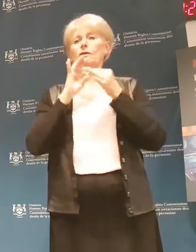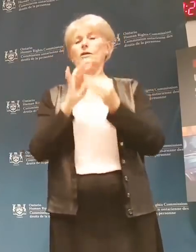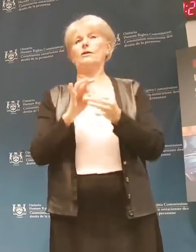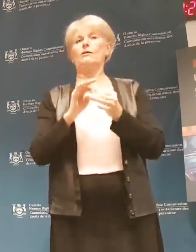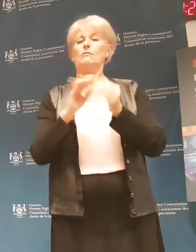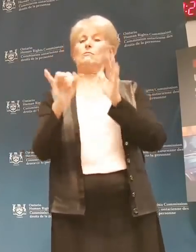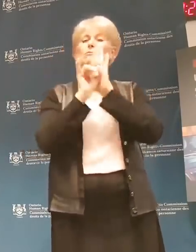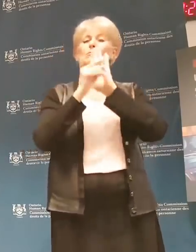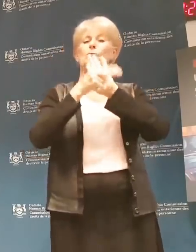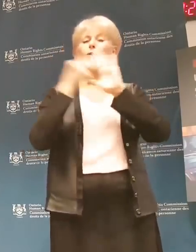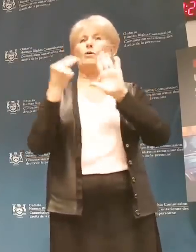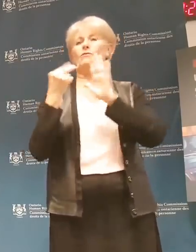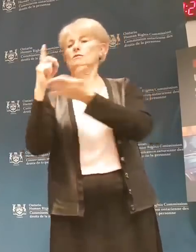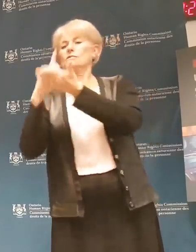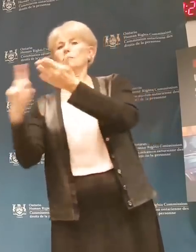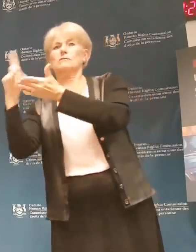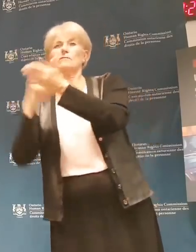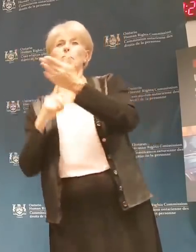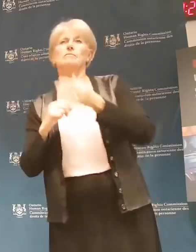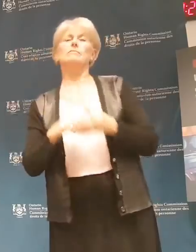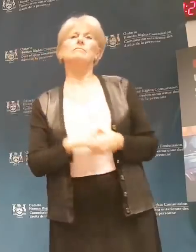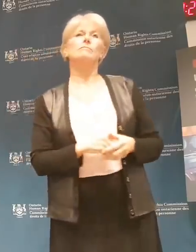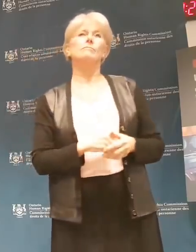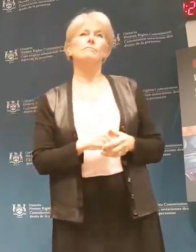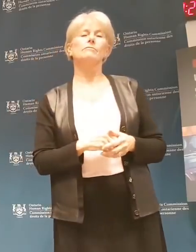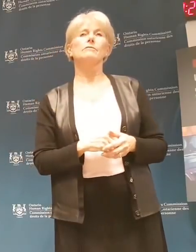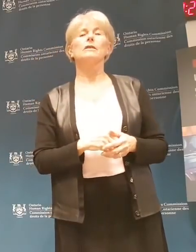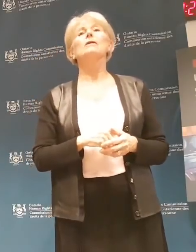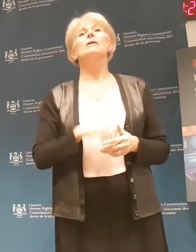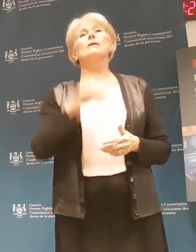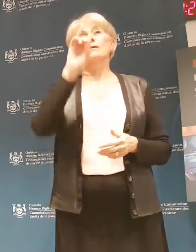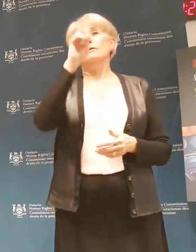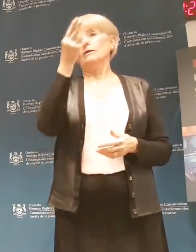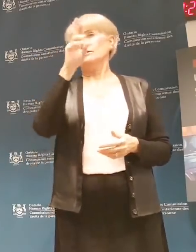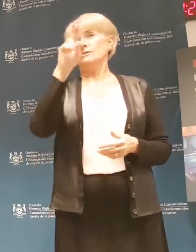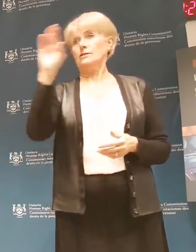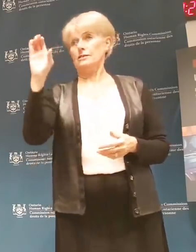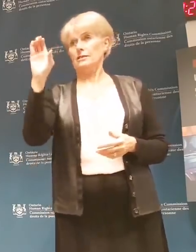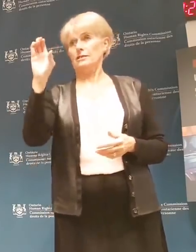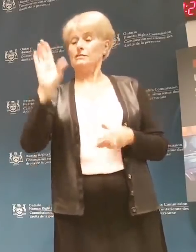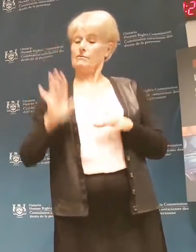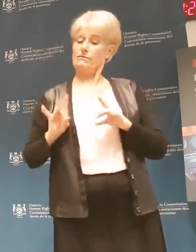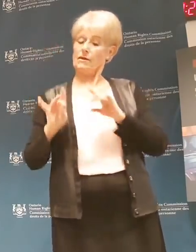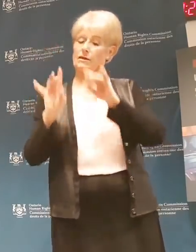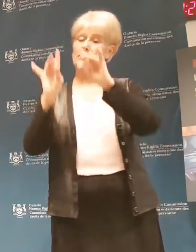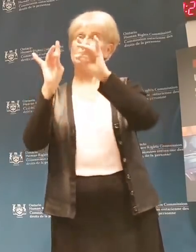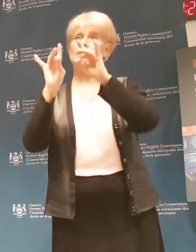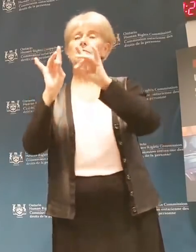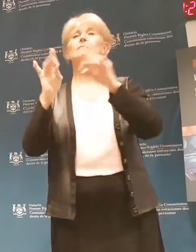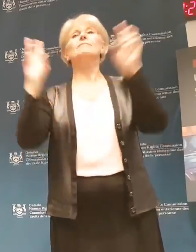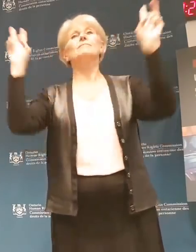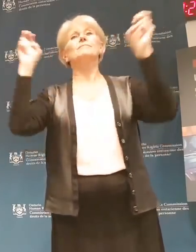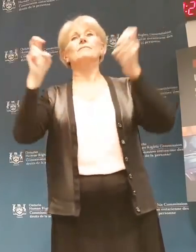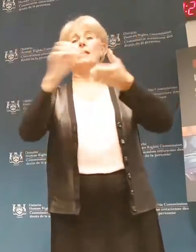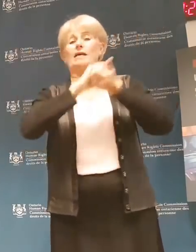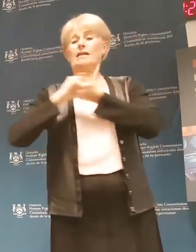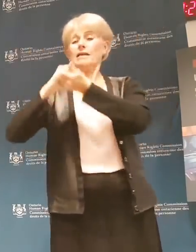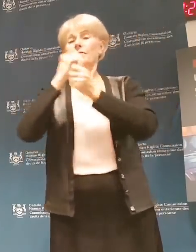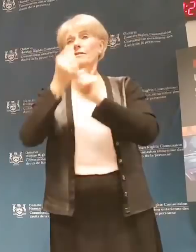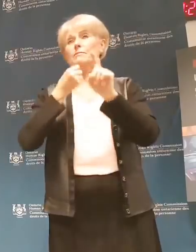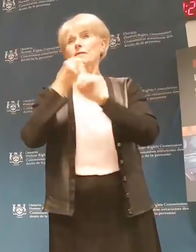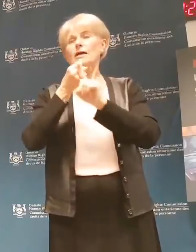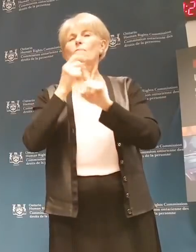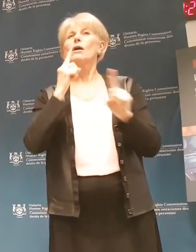racial profiling and racial discrimination. The Ontario Human Rights Commission's findings in a collective impact